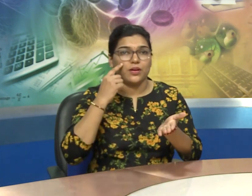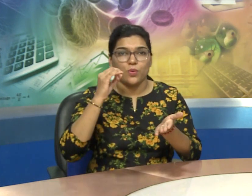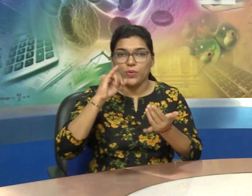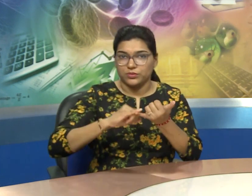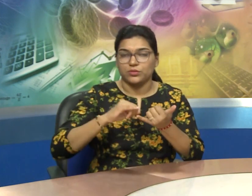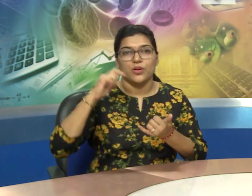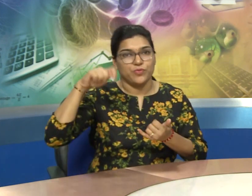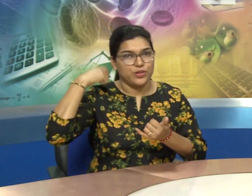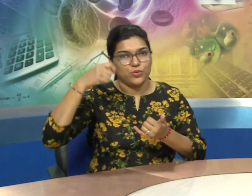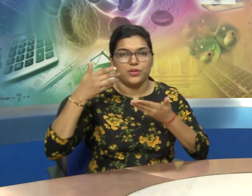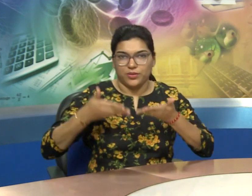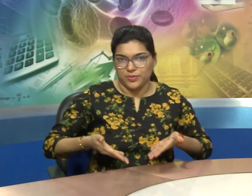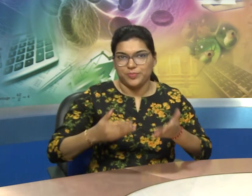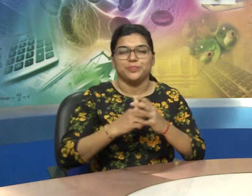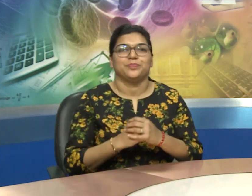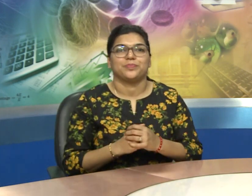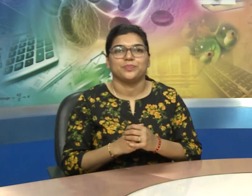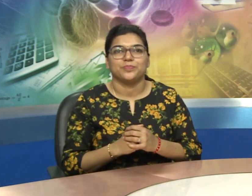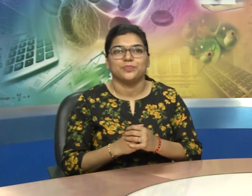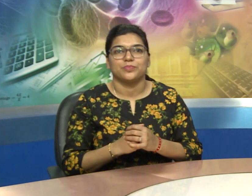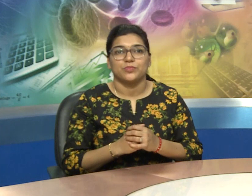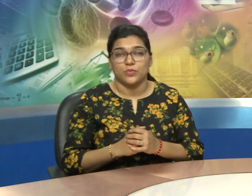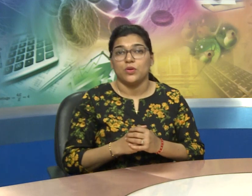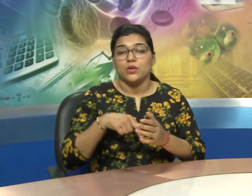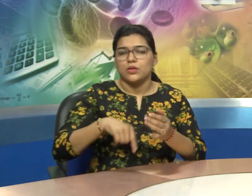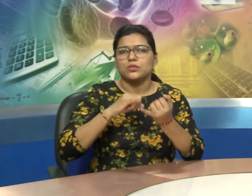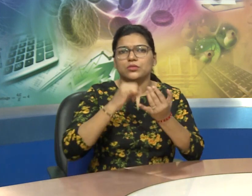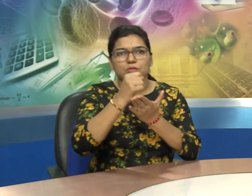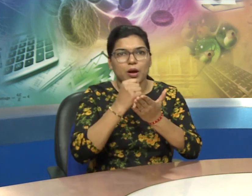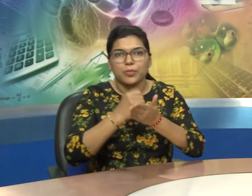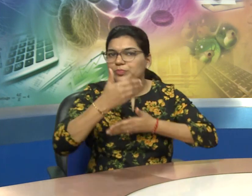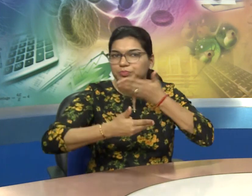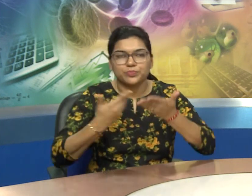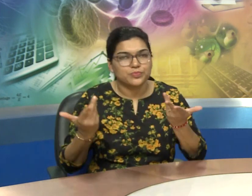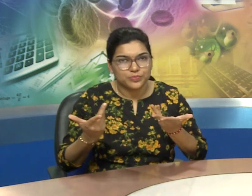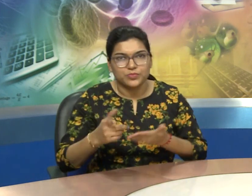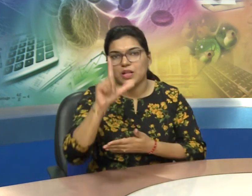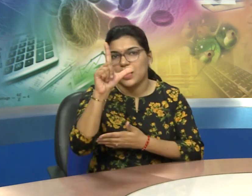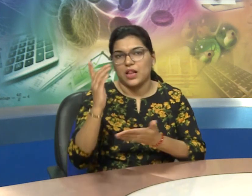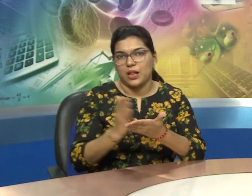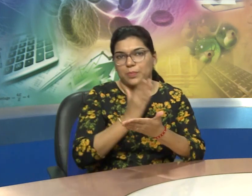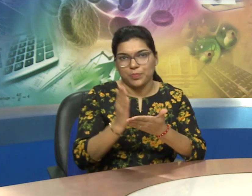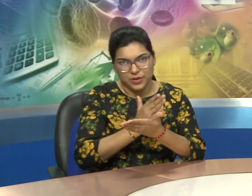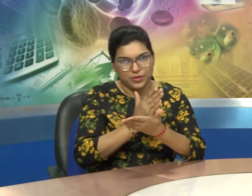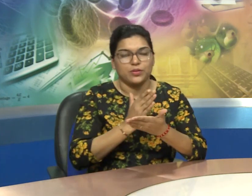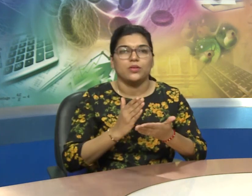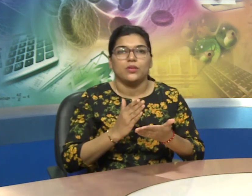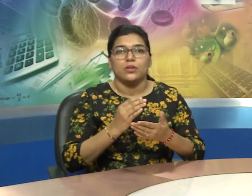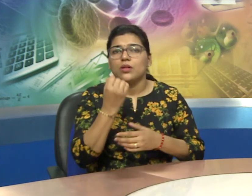NIOS welcomes you in this educational video. This is subject Library and Information Science.